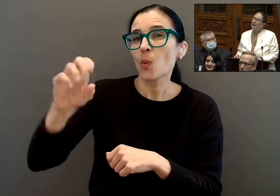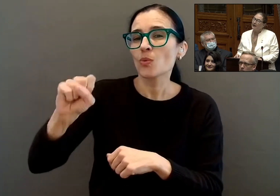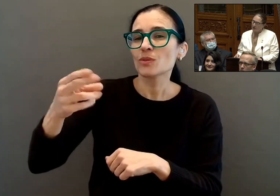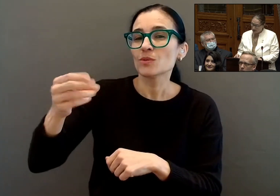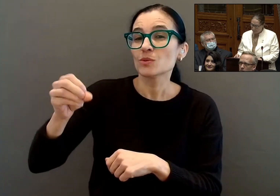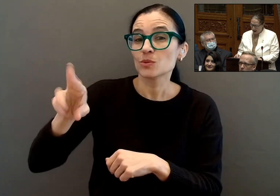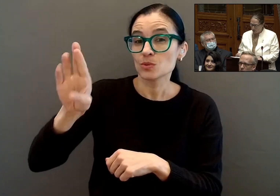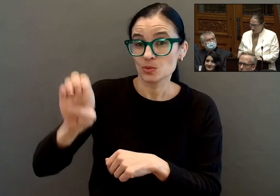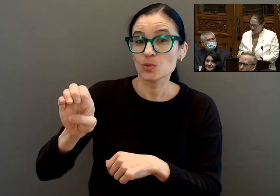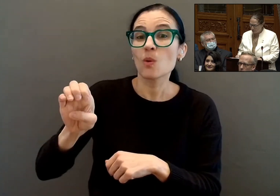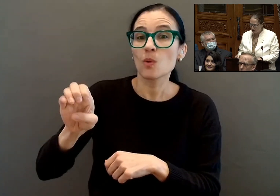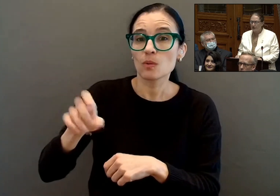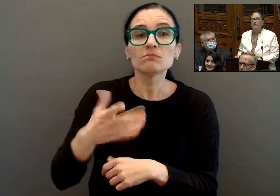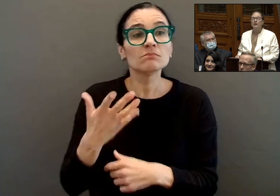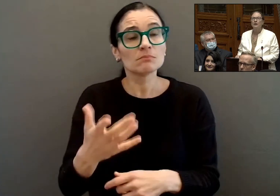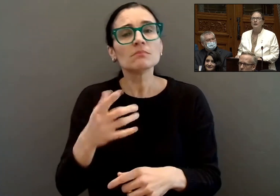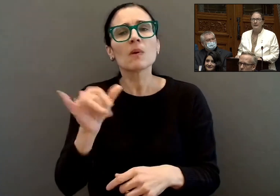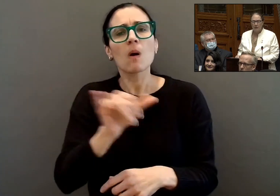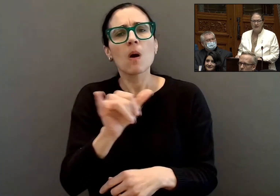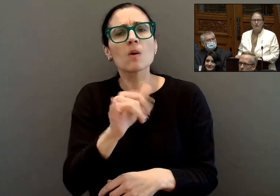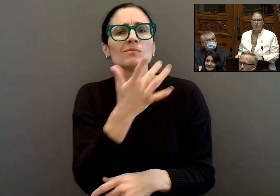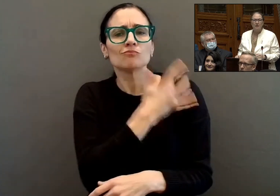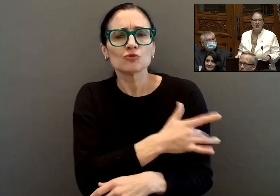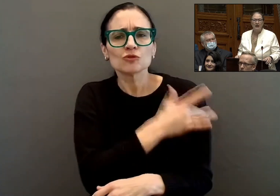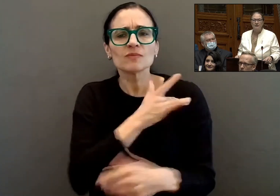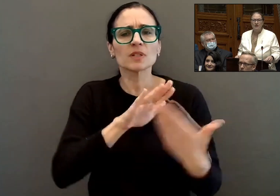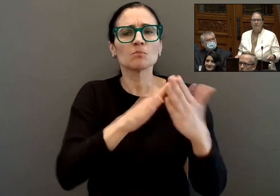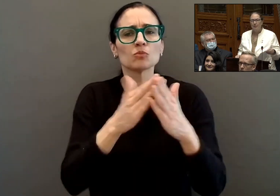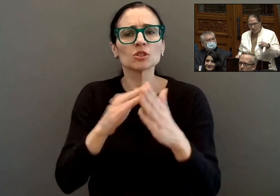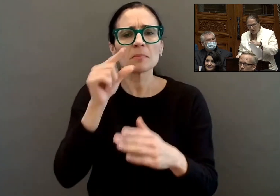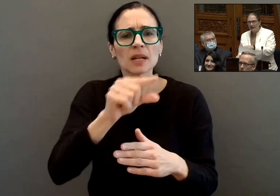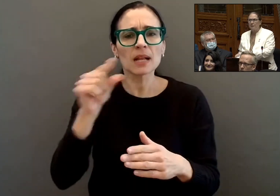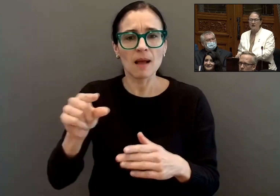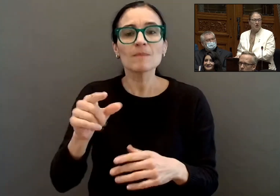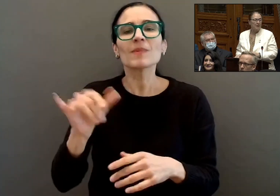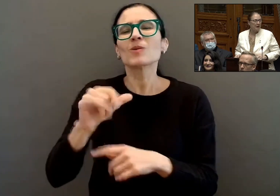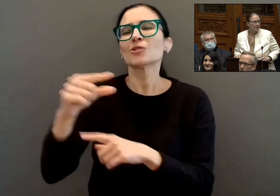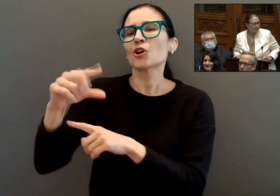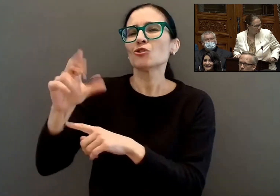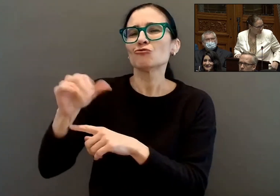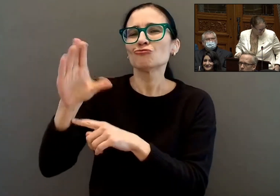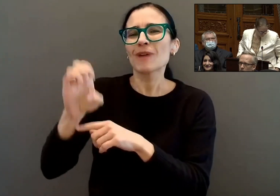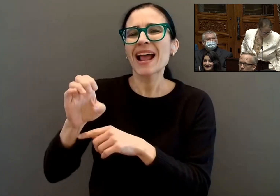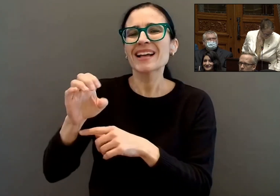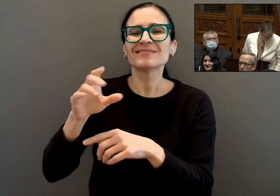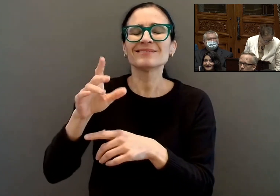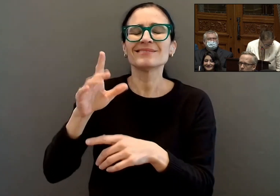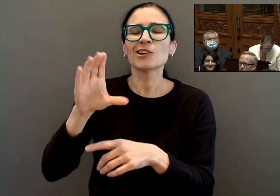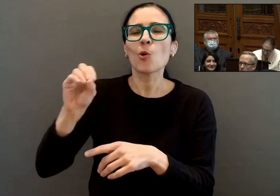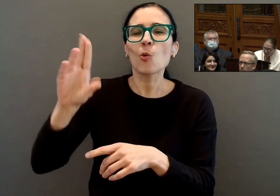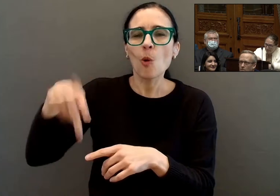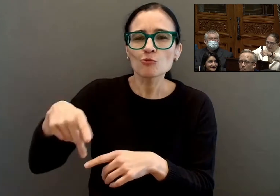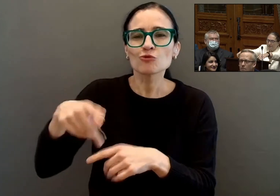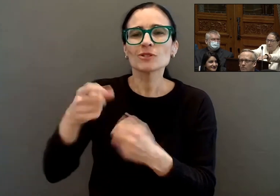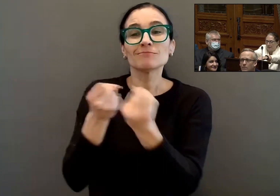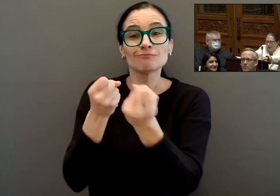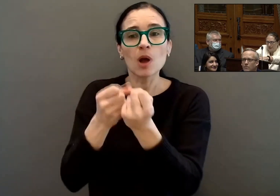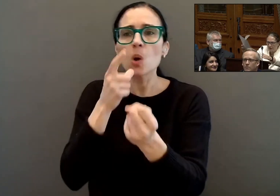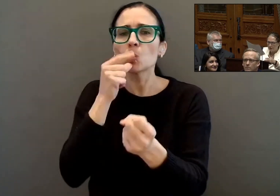their belief that the power of sport transforms lives. Thank you, Mr. Speaker.